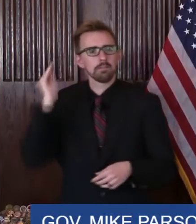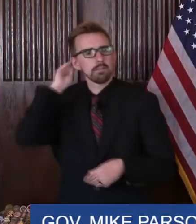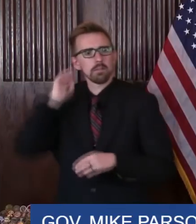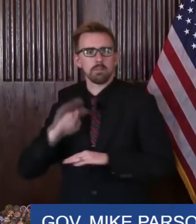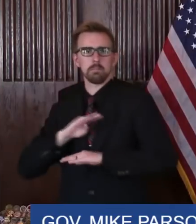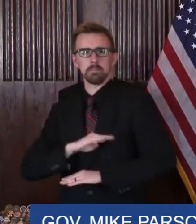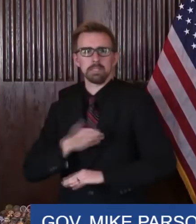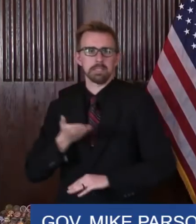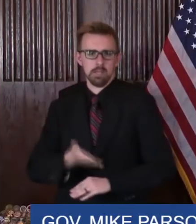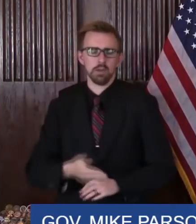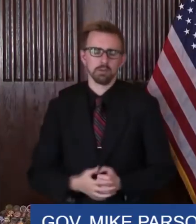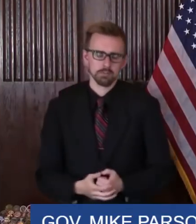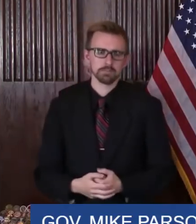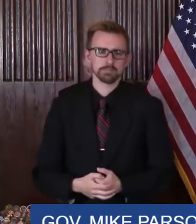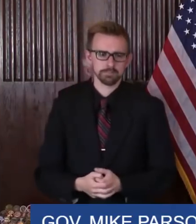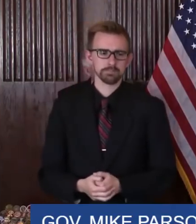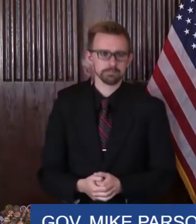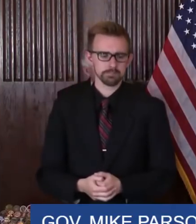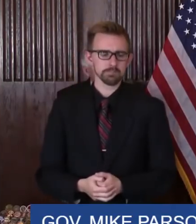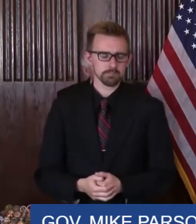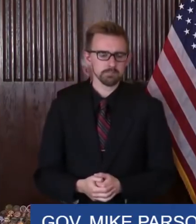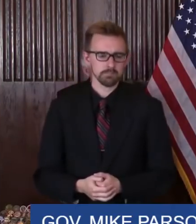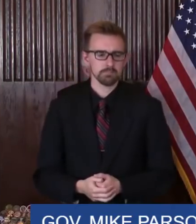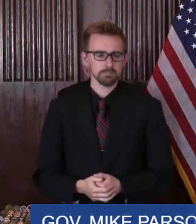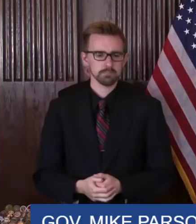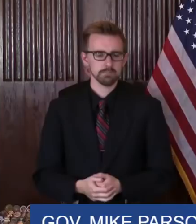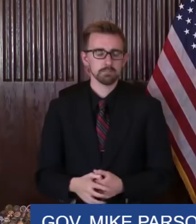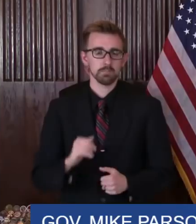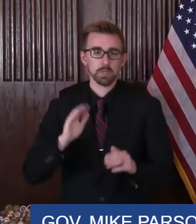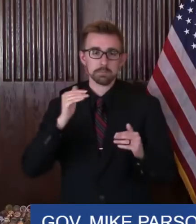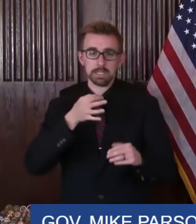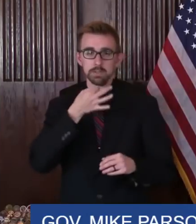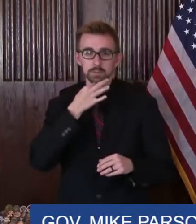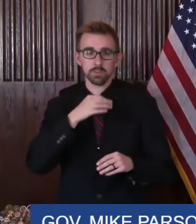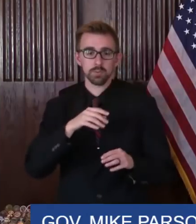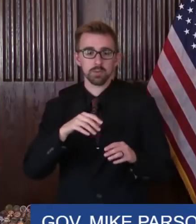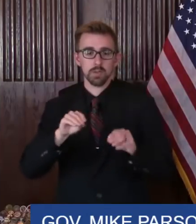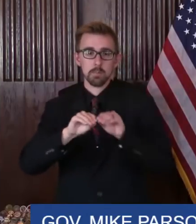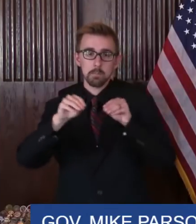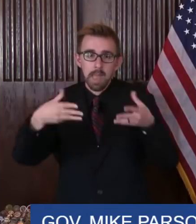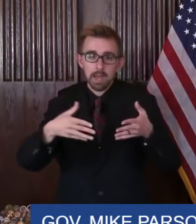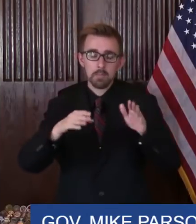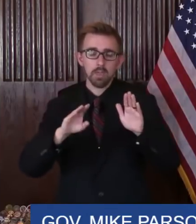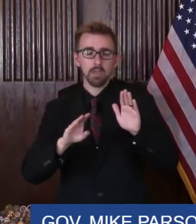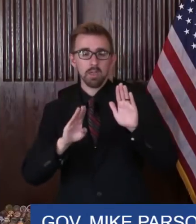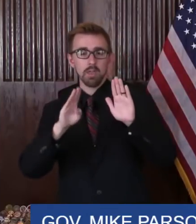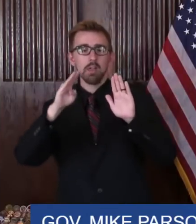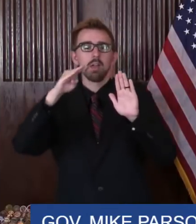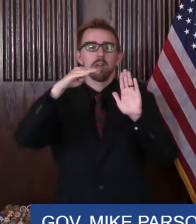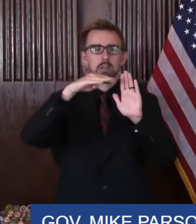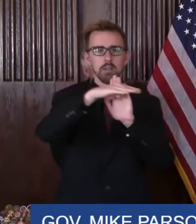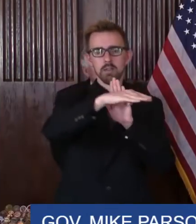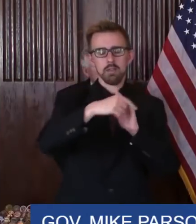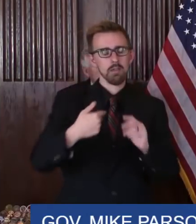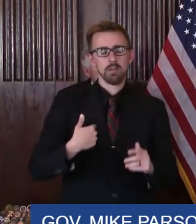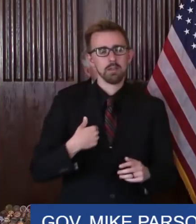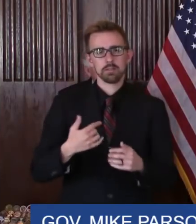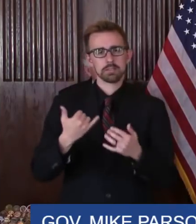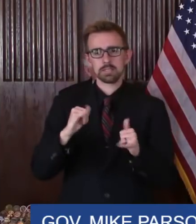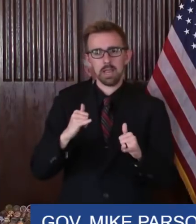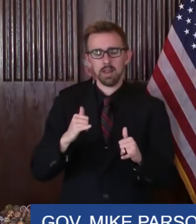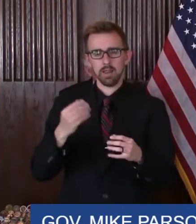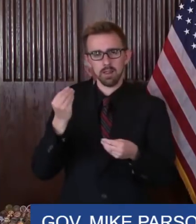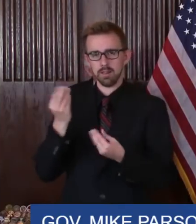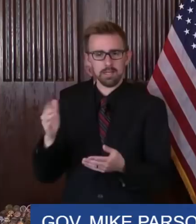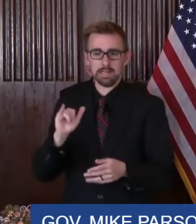when we're expecting for this pandemic to peak. And I can't begin to tell you what